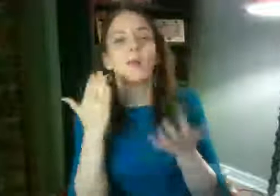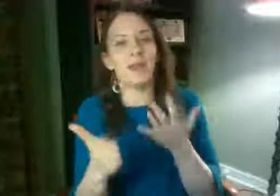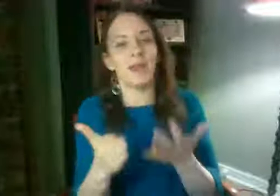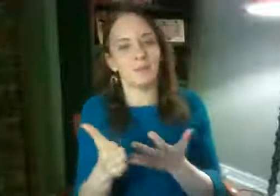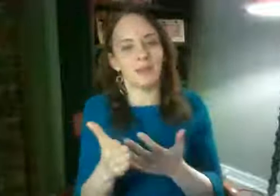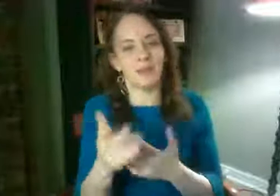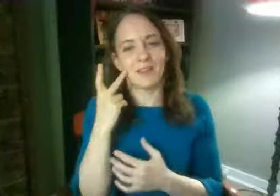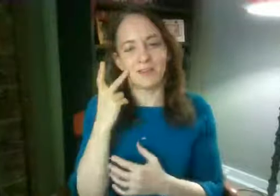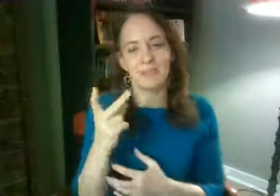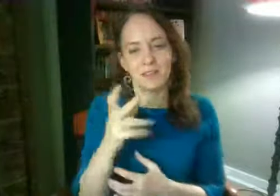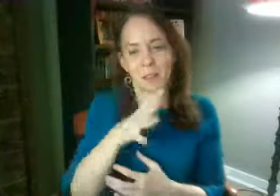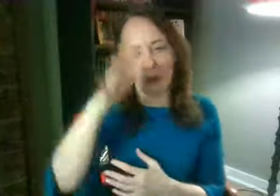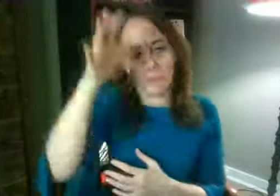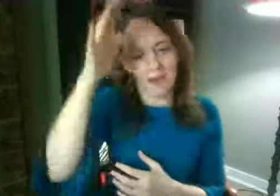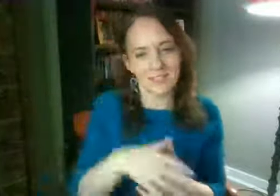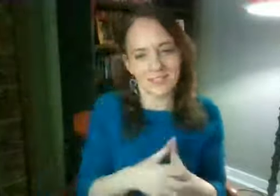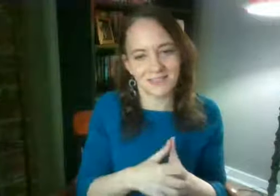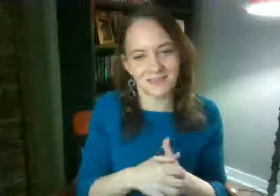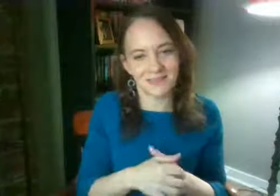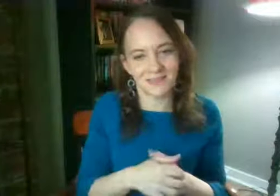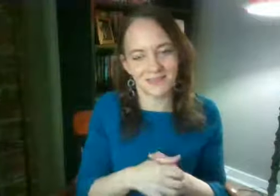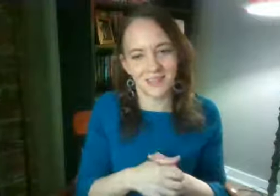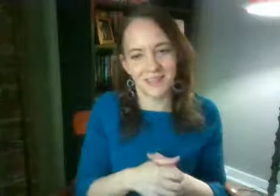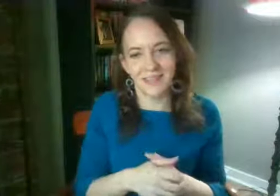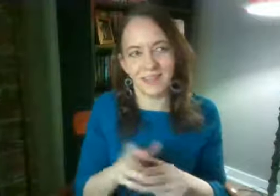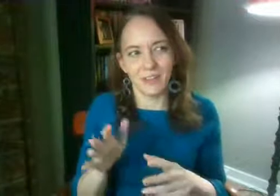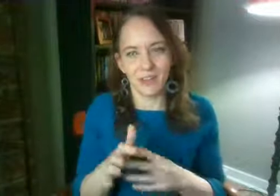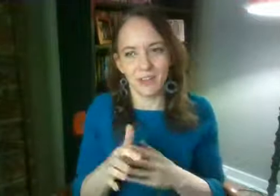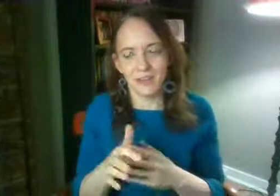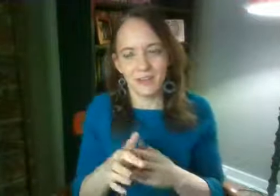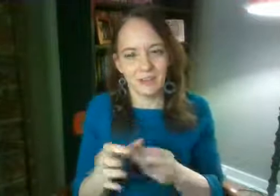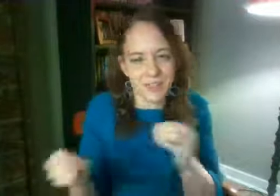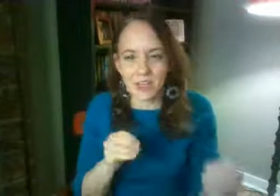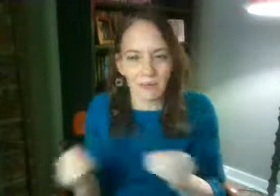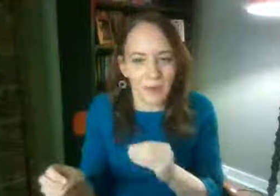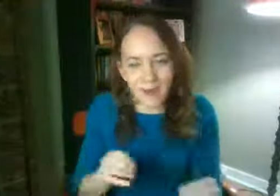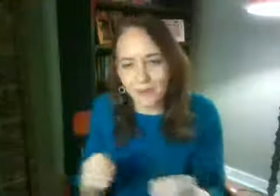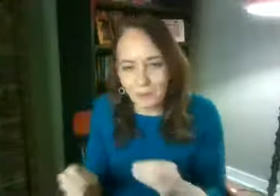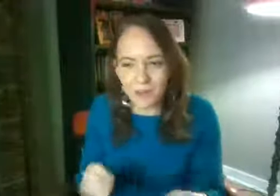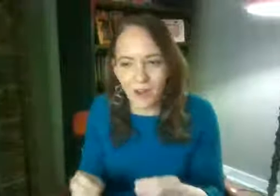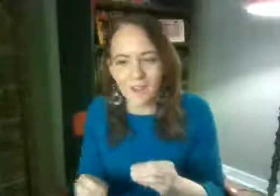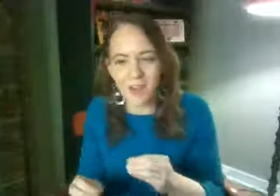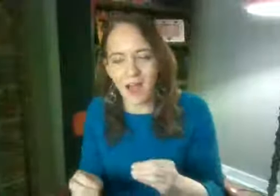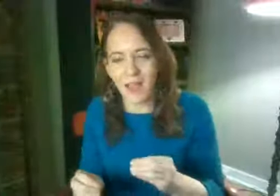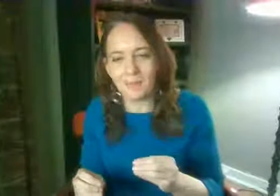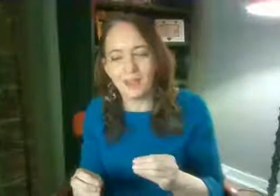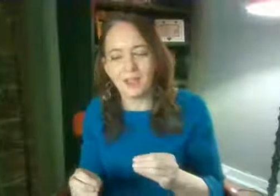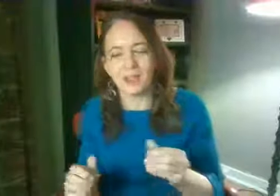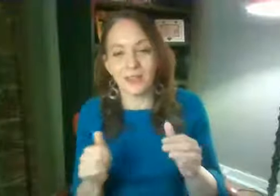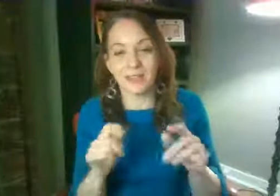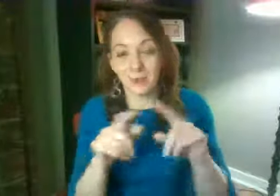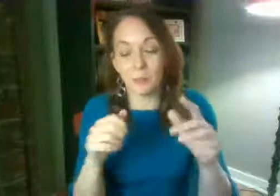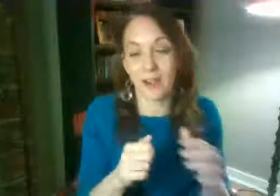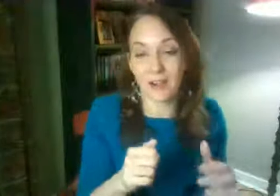Or maybe that you would see from your parents, that you're fidgeting around and moving all the time during different